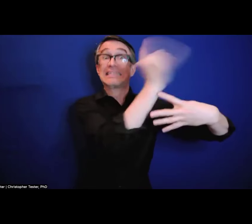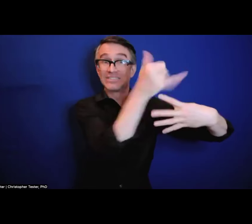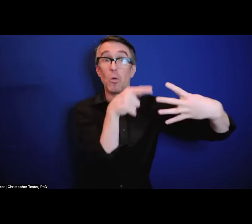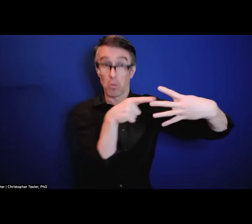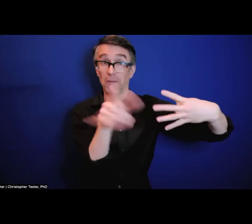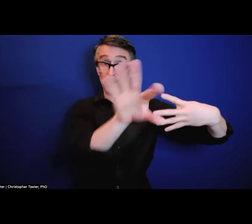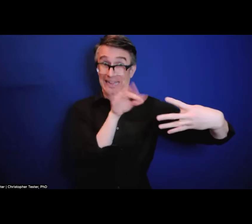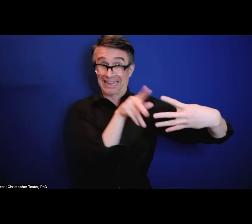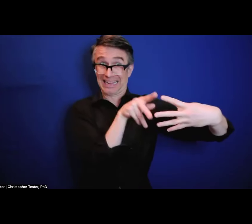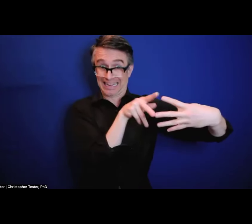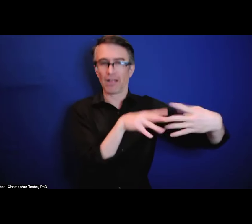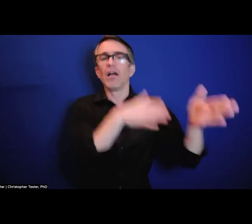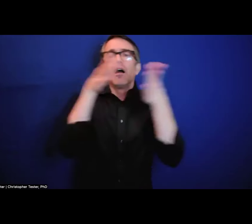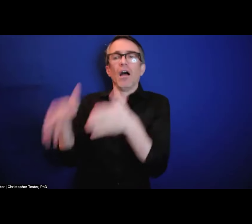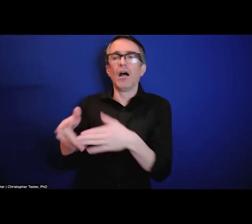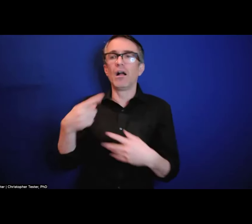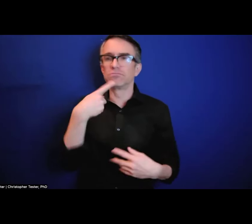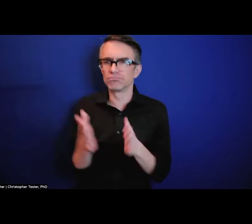and what is excluded?